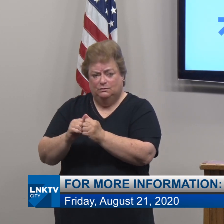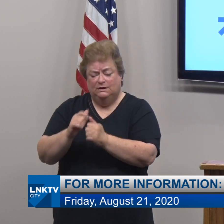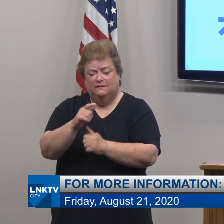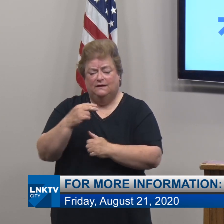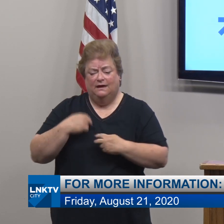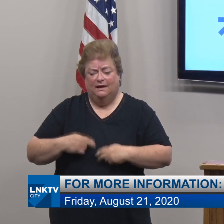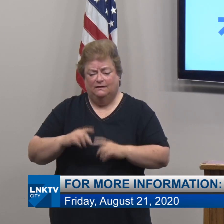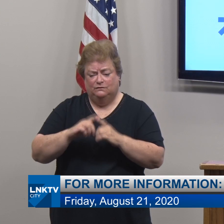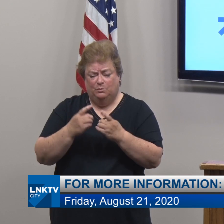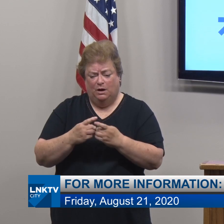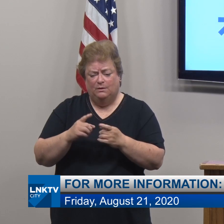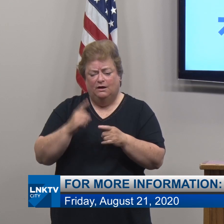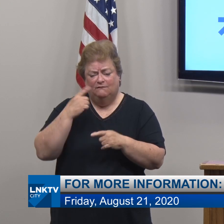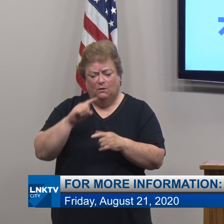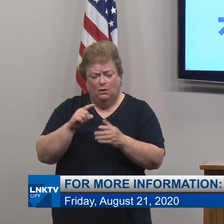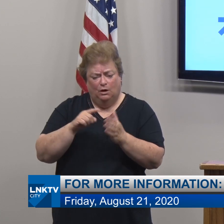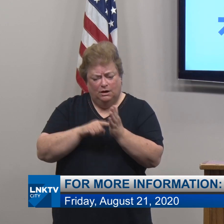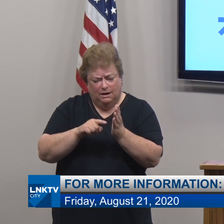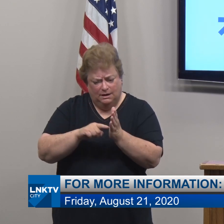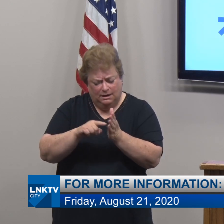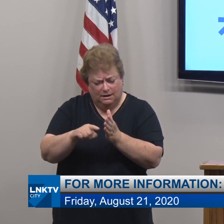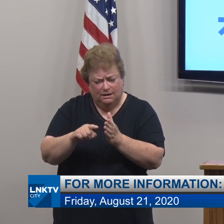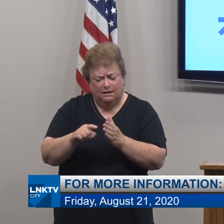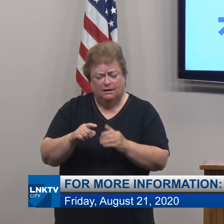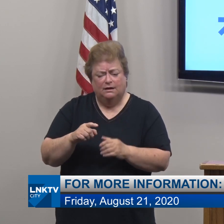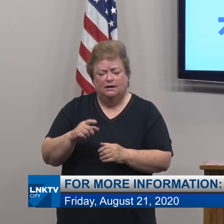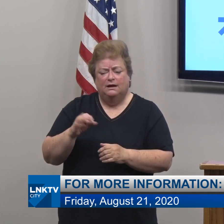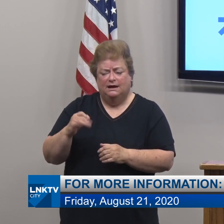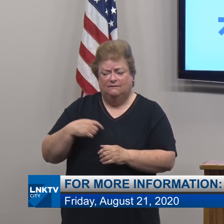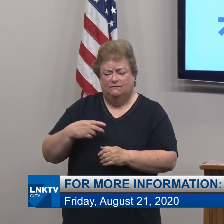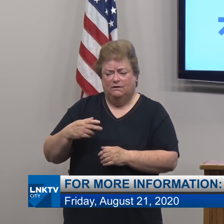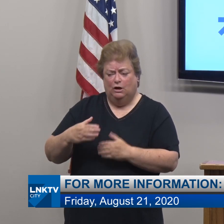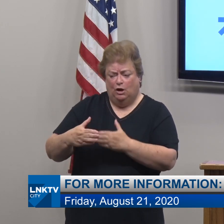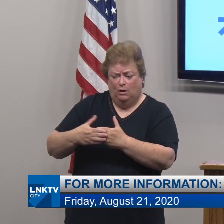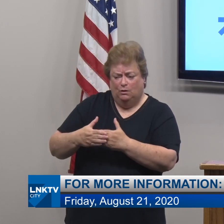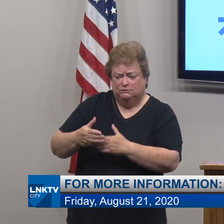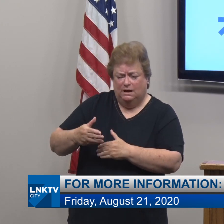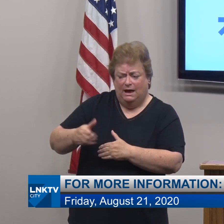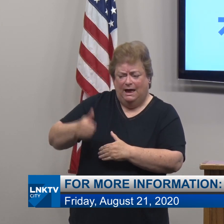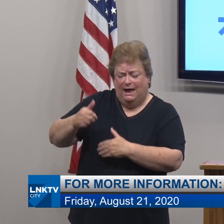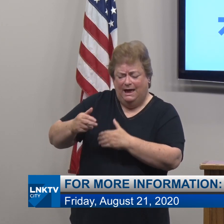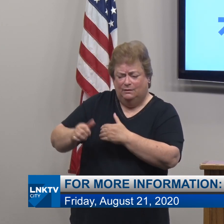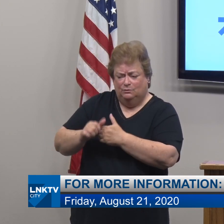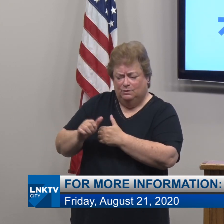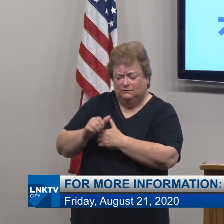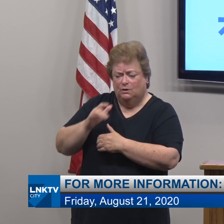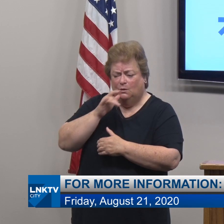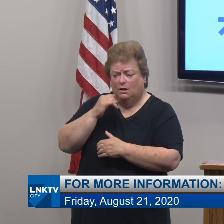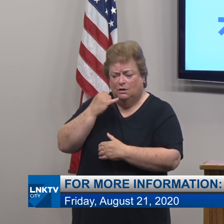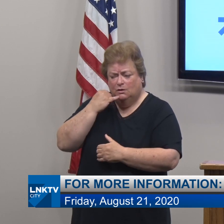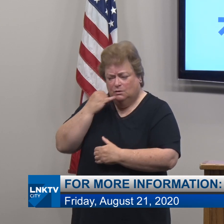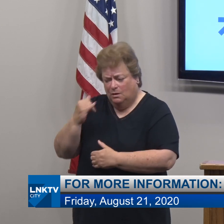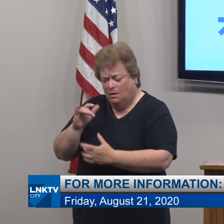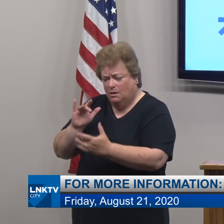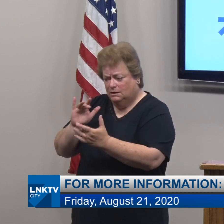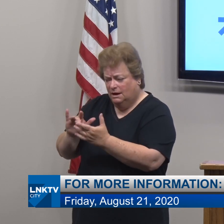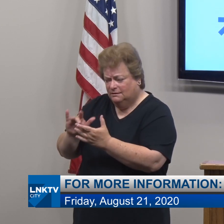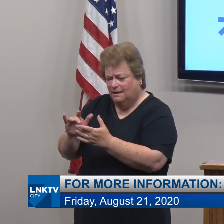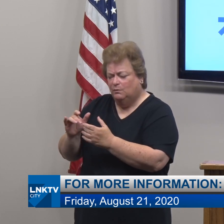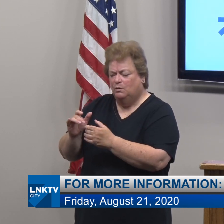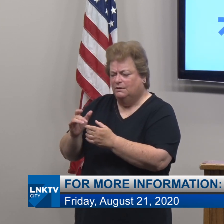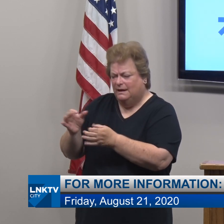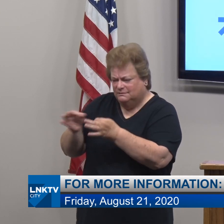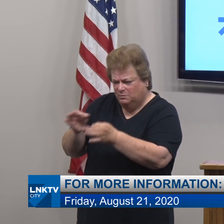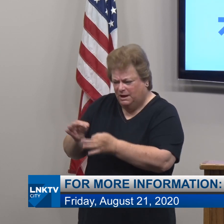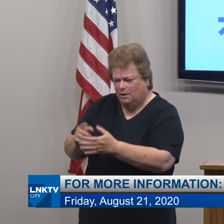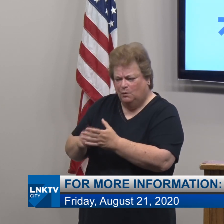process. Anyone identified as a close, high-risk contact will be called directly and given instructions on next steps. Those